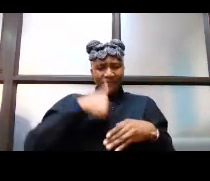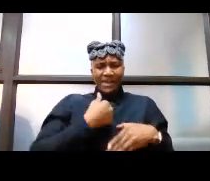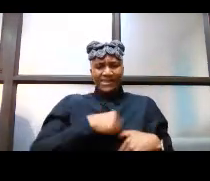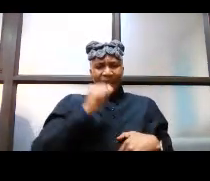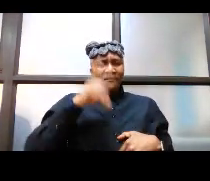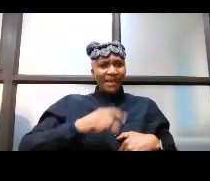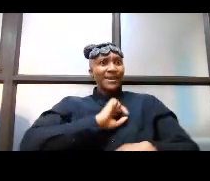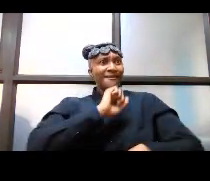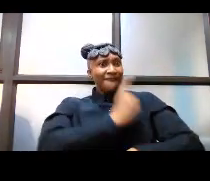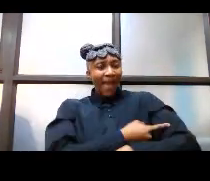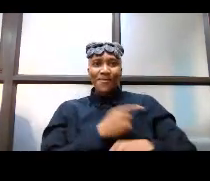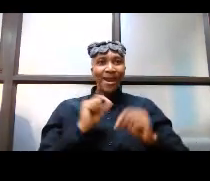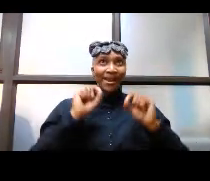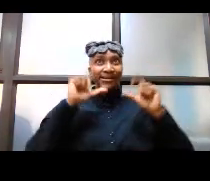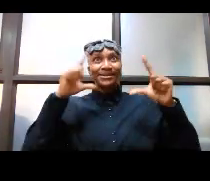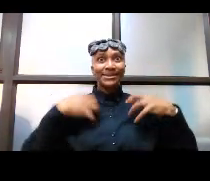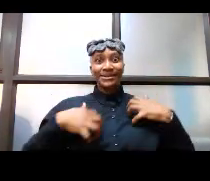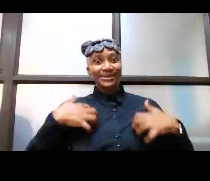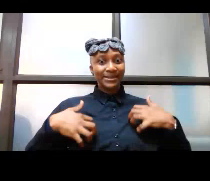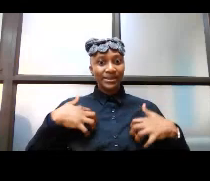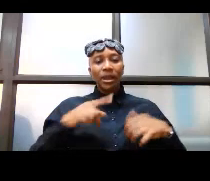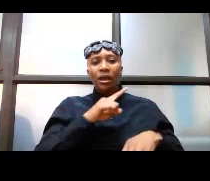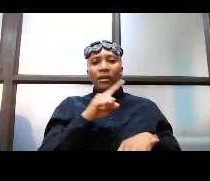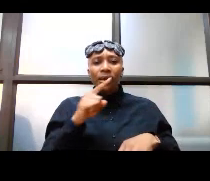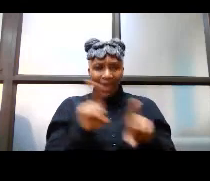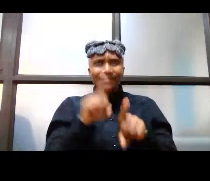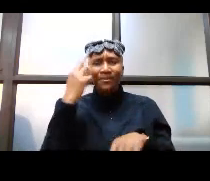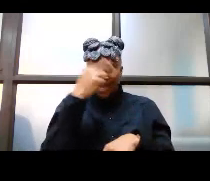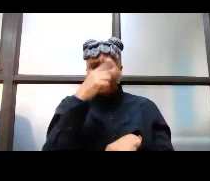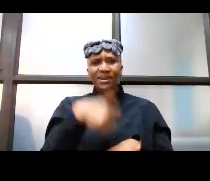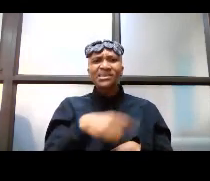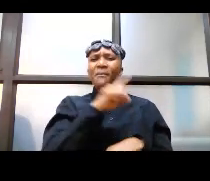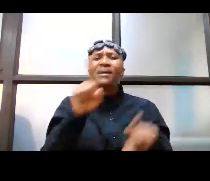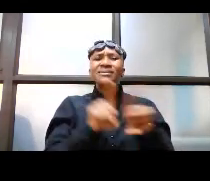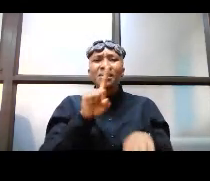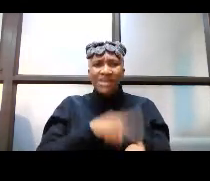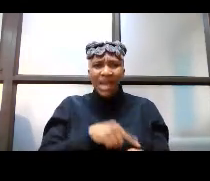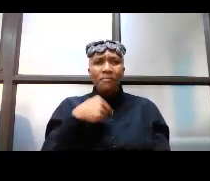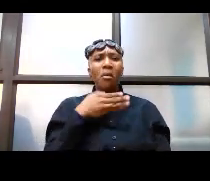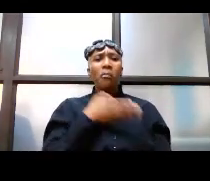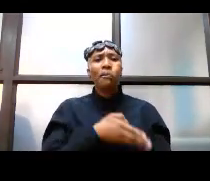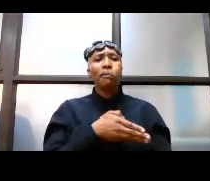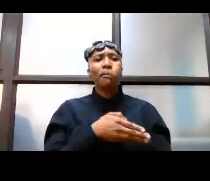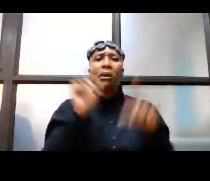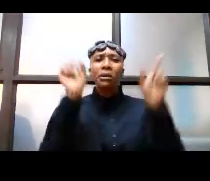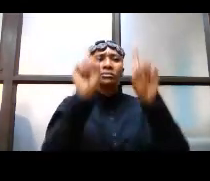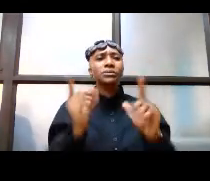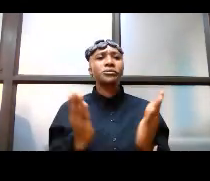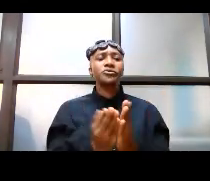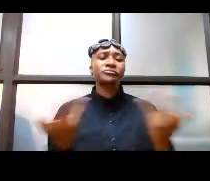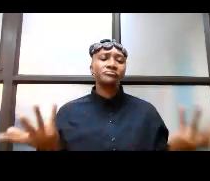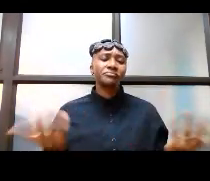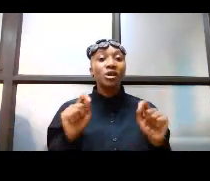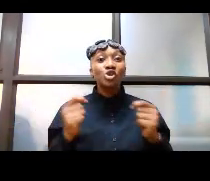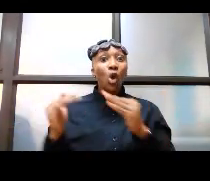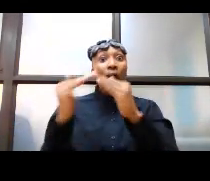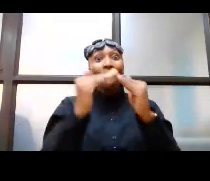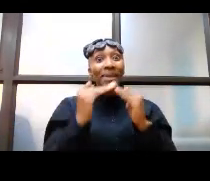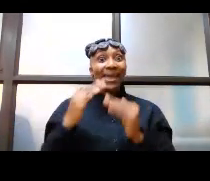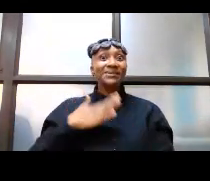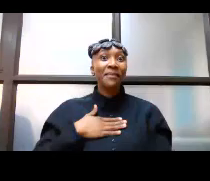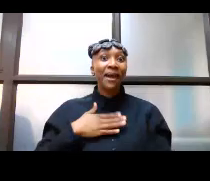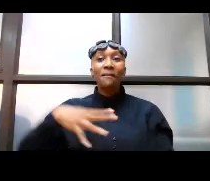blind person. Yet at the same time, I know I'm in a special school. So my peers, when I go home,